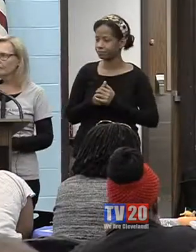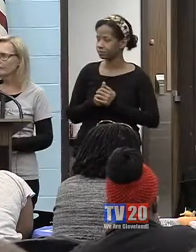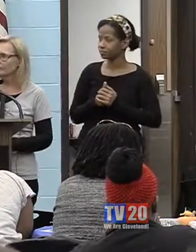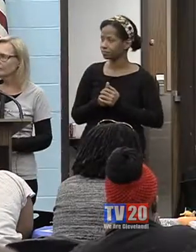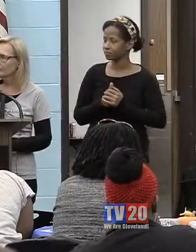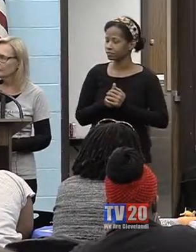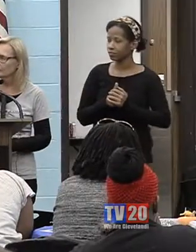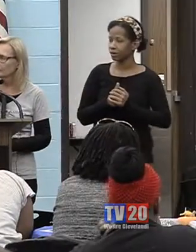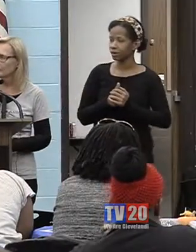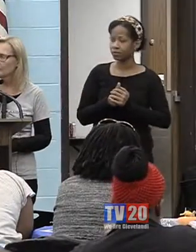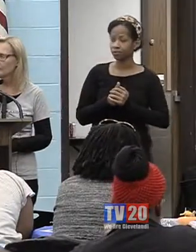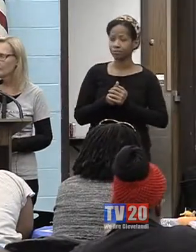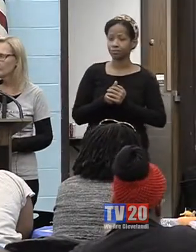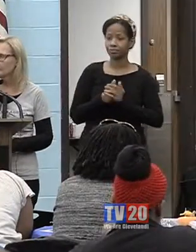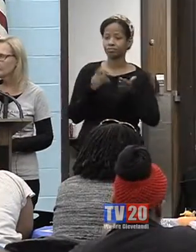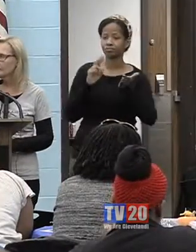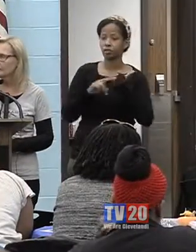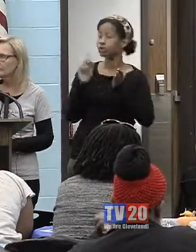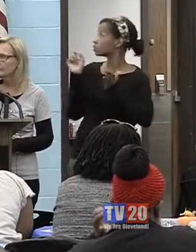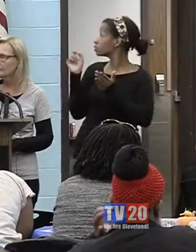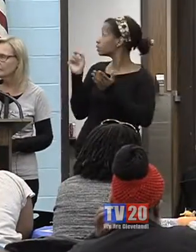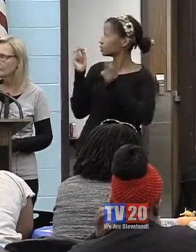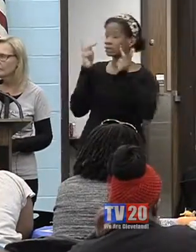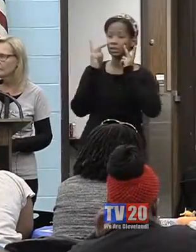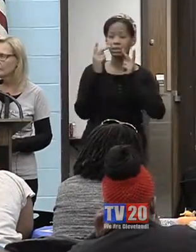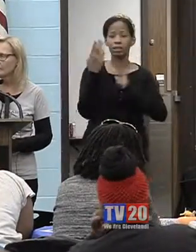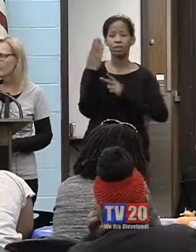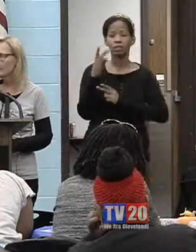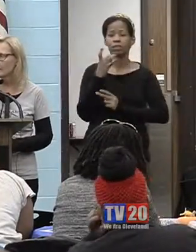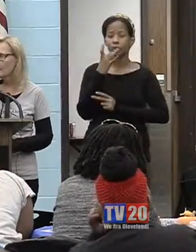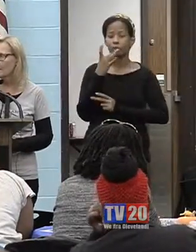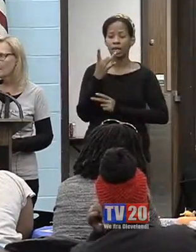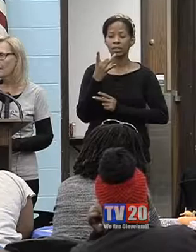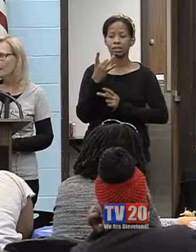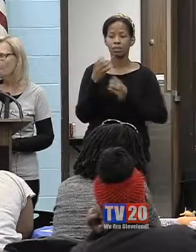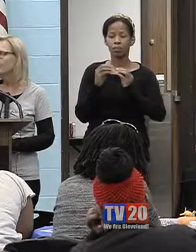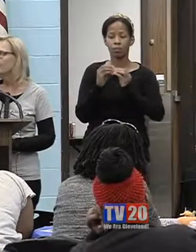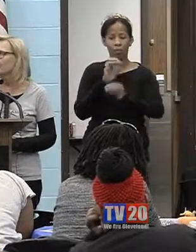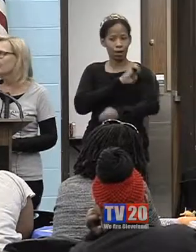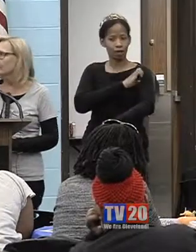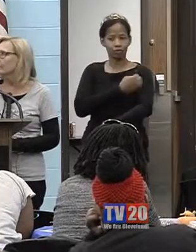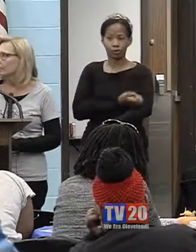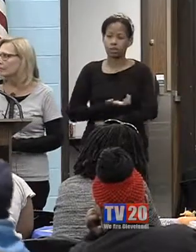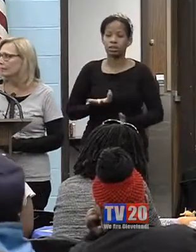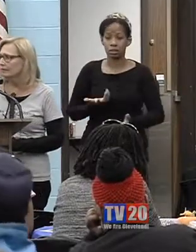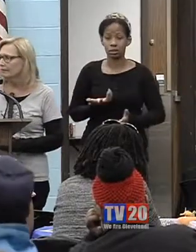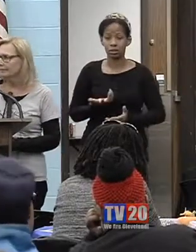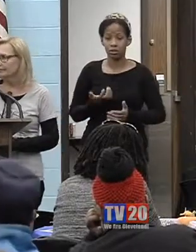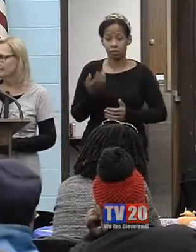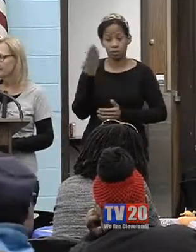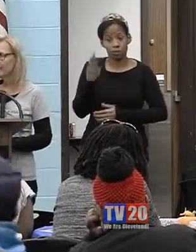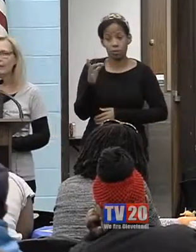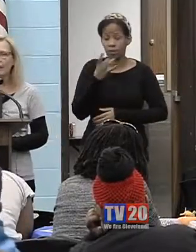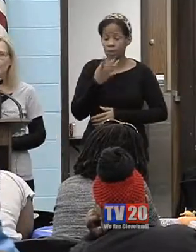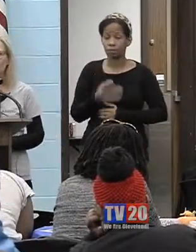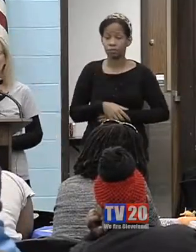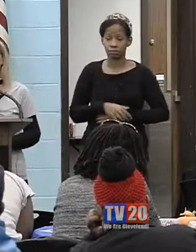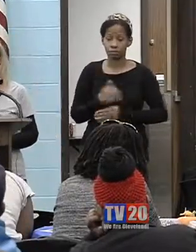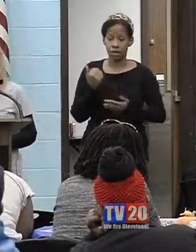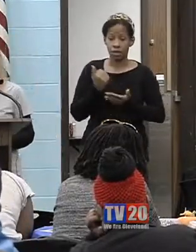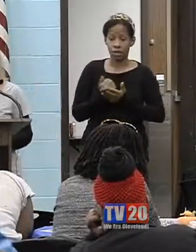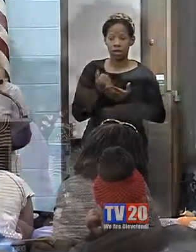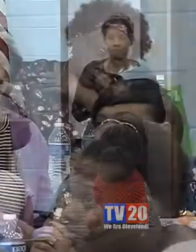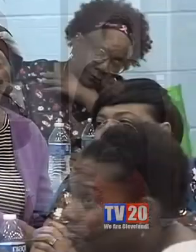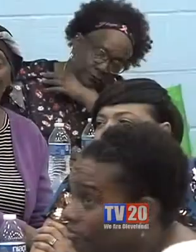could, research has shown that high visibility of blue light boosts your energy. Yes. Right, so. And it helps with